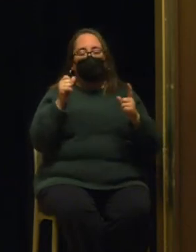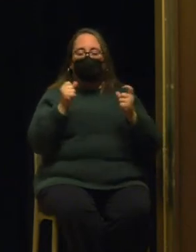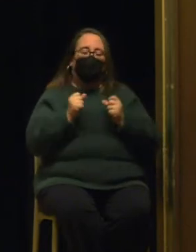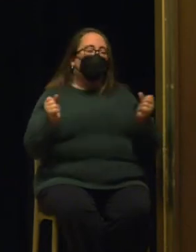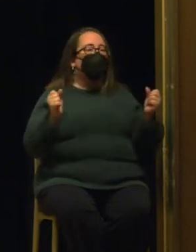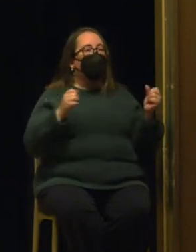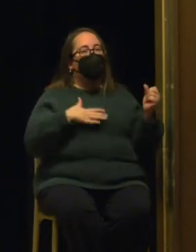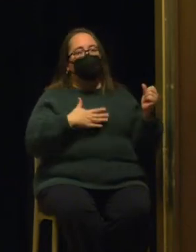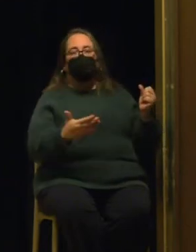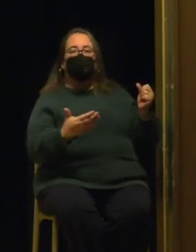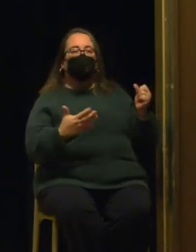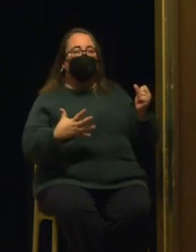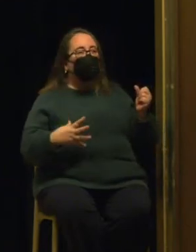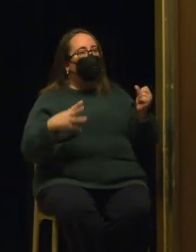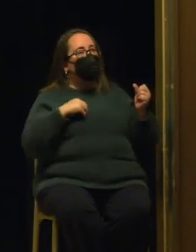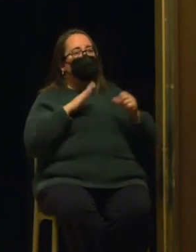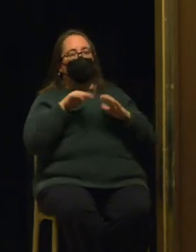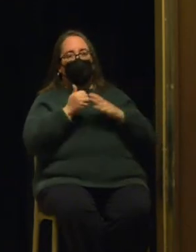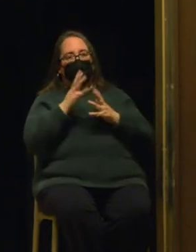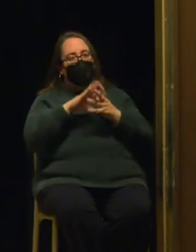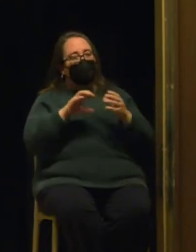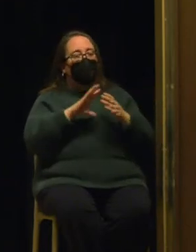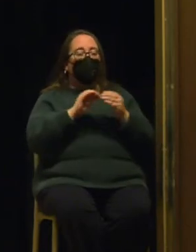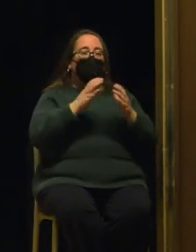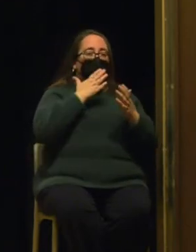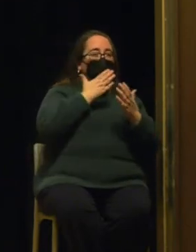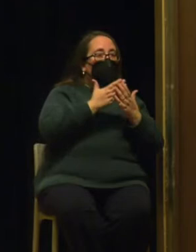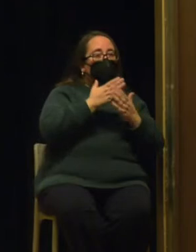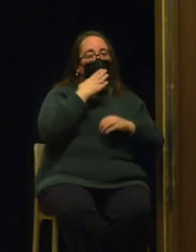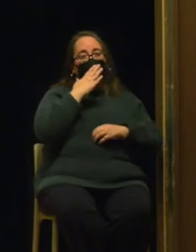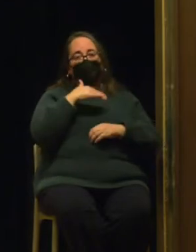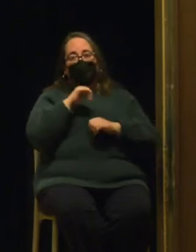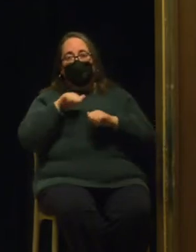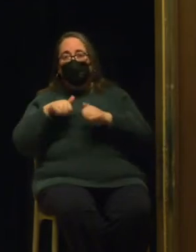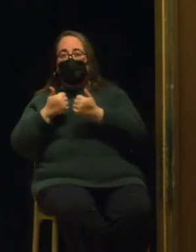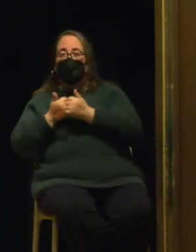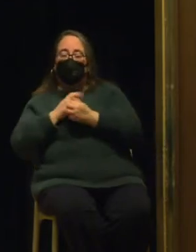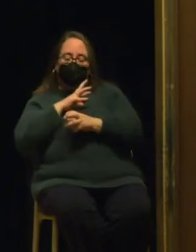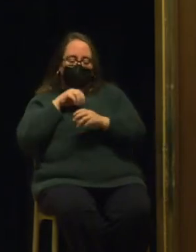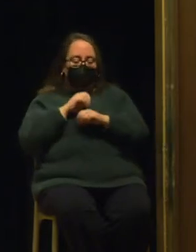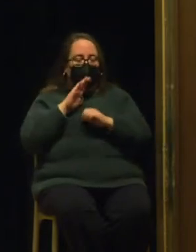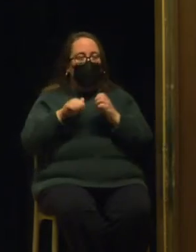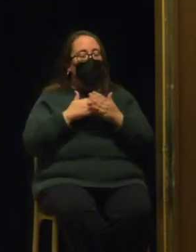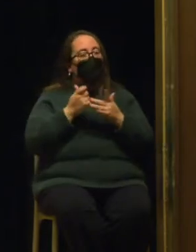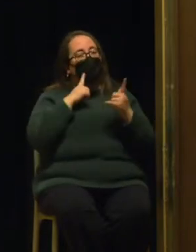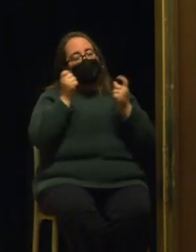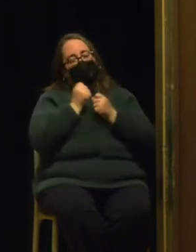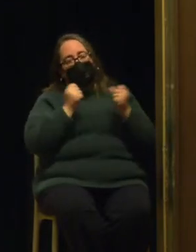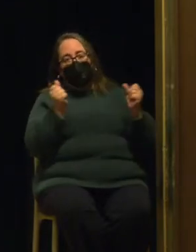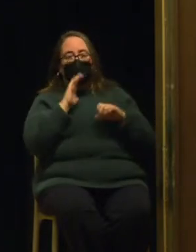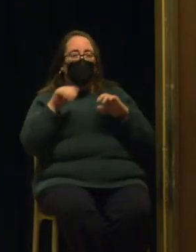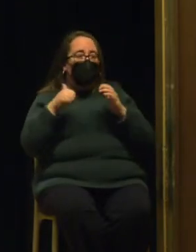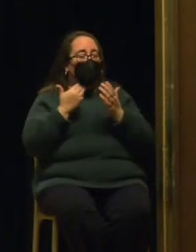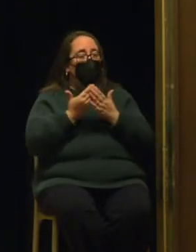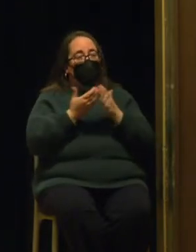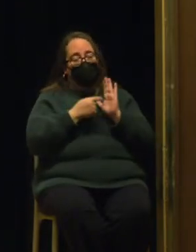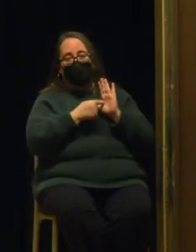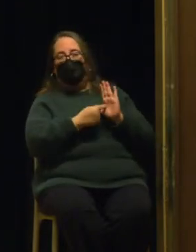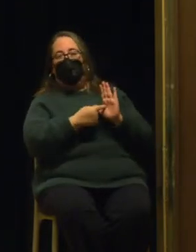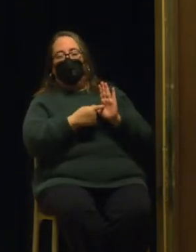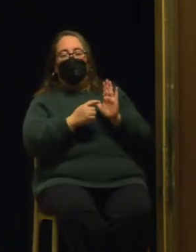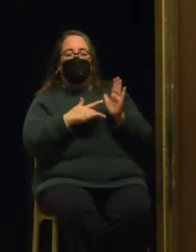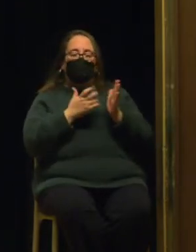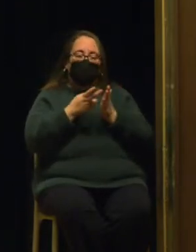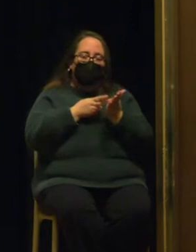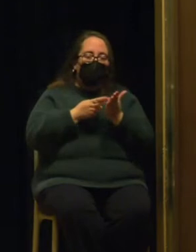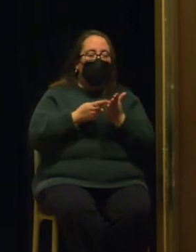owning all of your story, the good, the challenging, the bad, like, you really put it all out here in the book and it just feels so